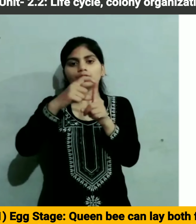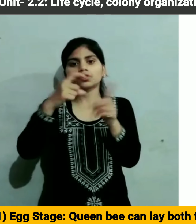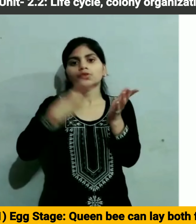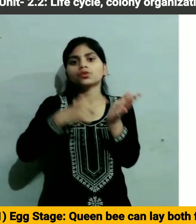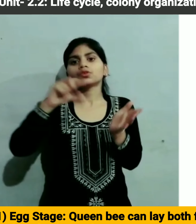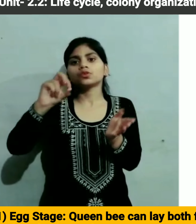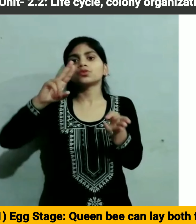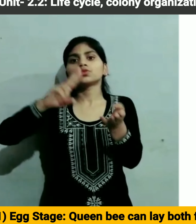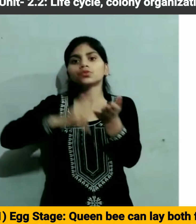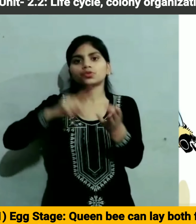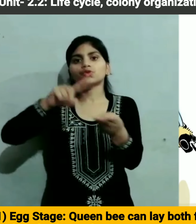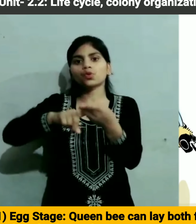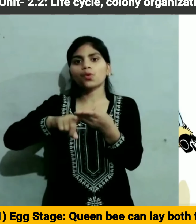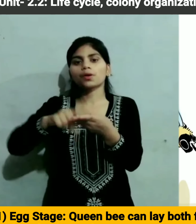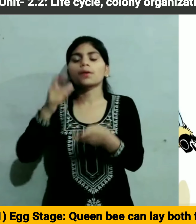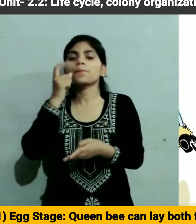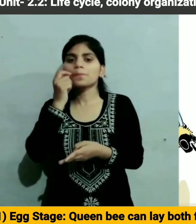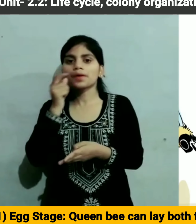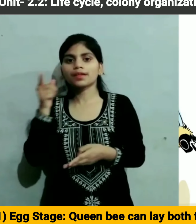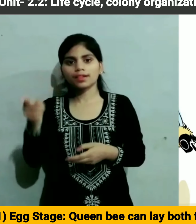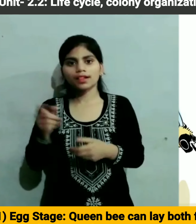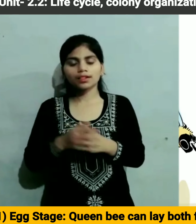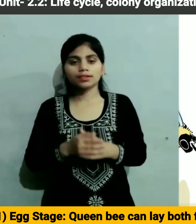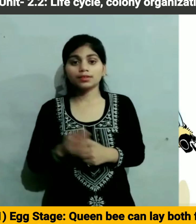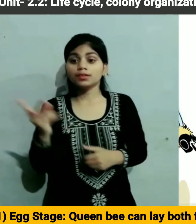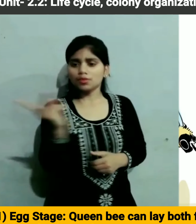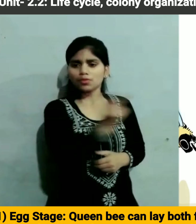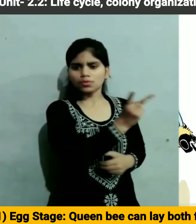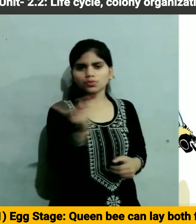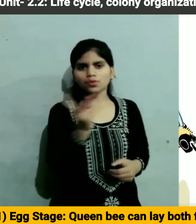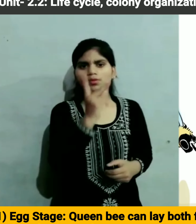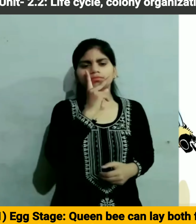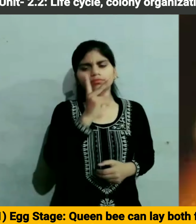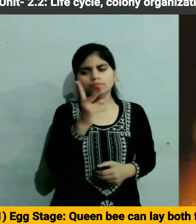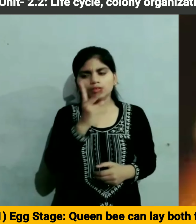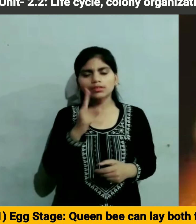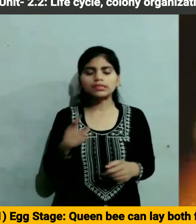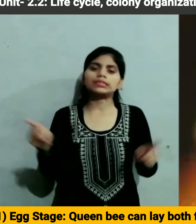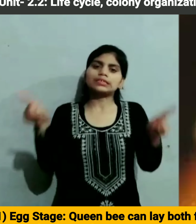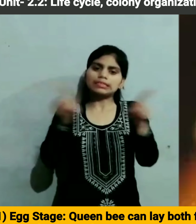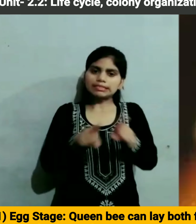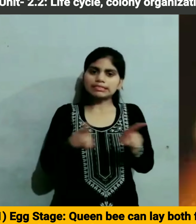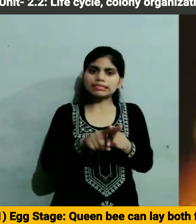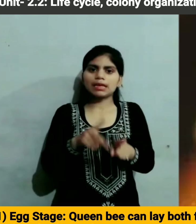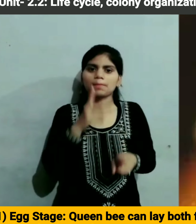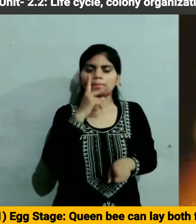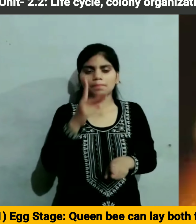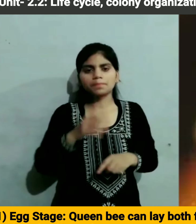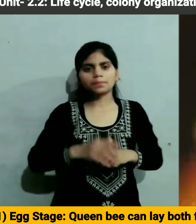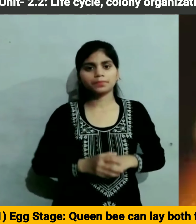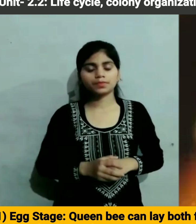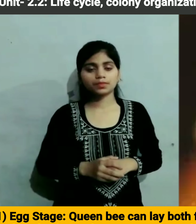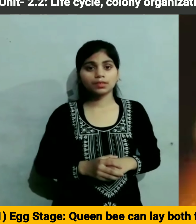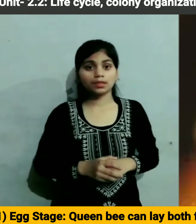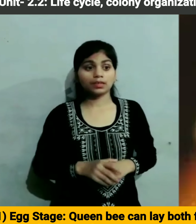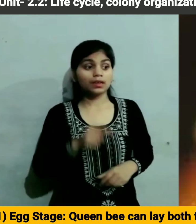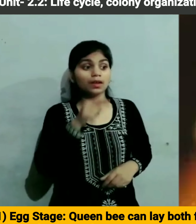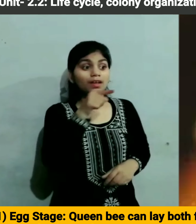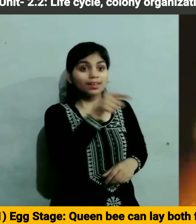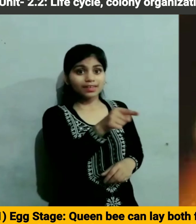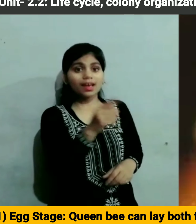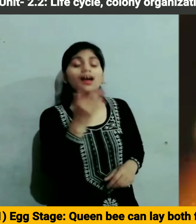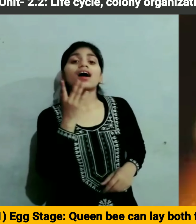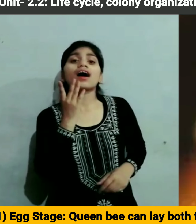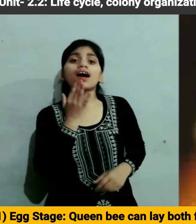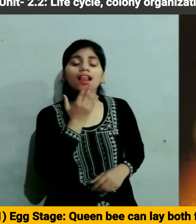Morphologically, both types of eggs are similar. The eggs are purely white